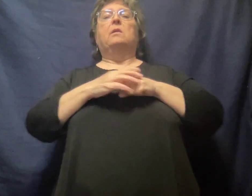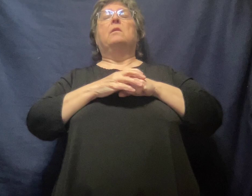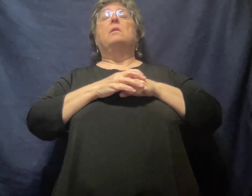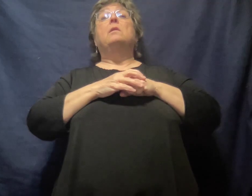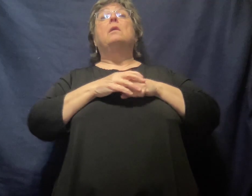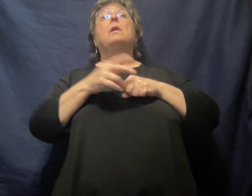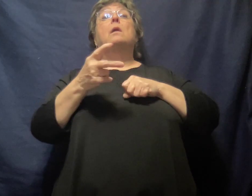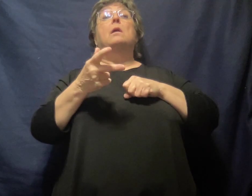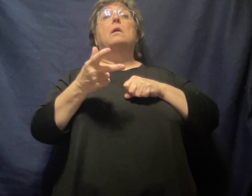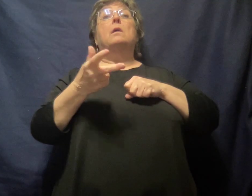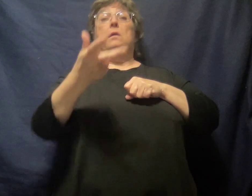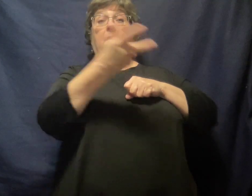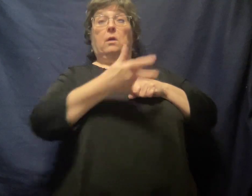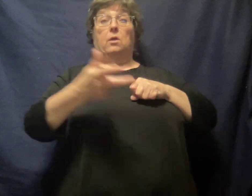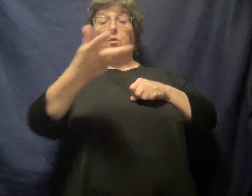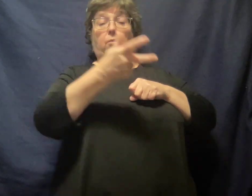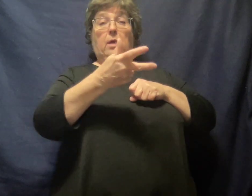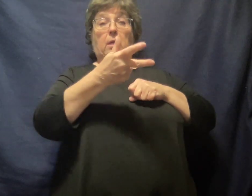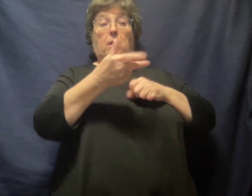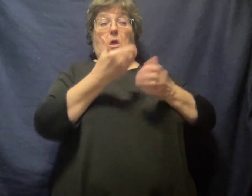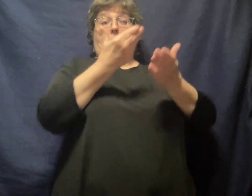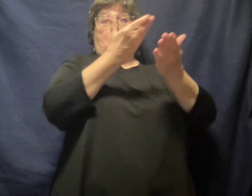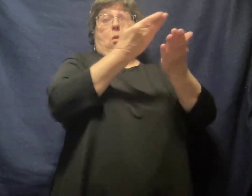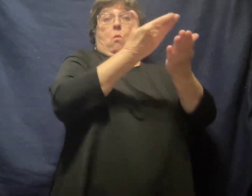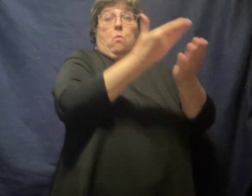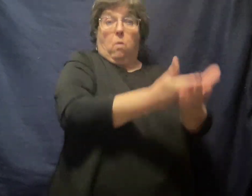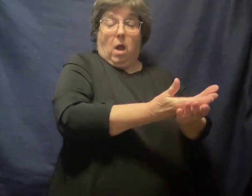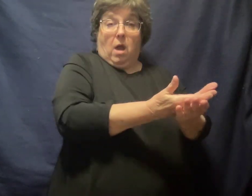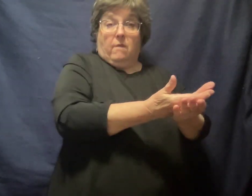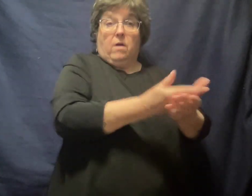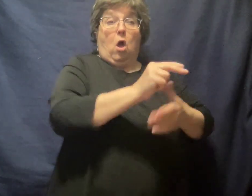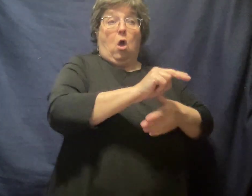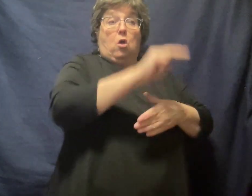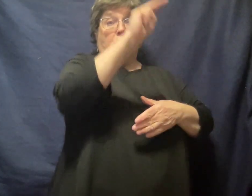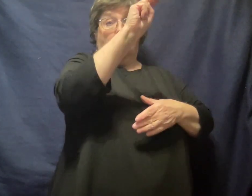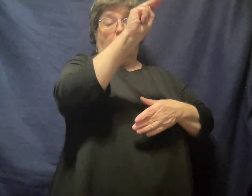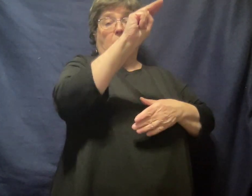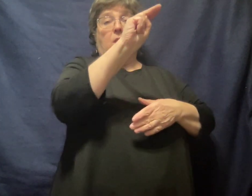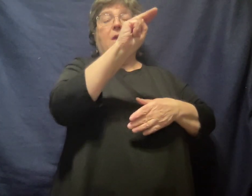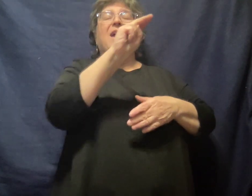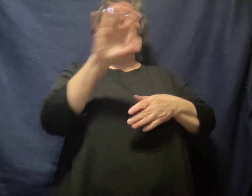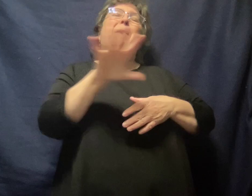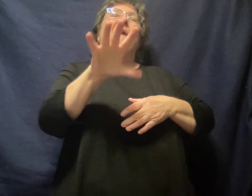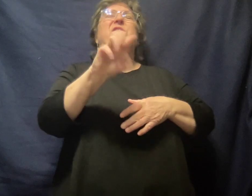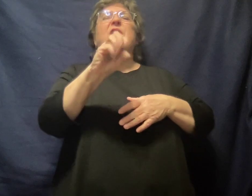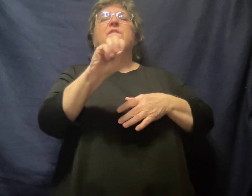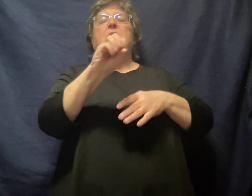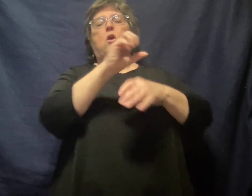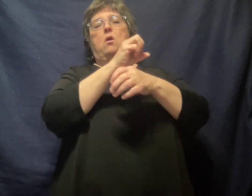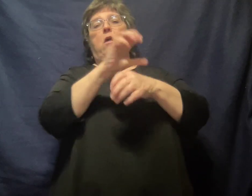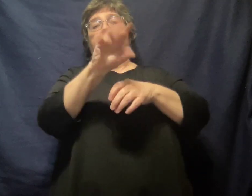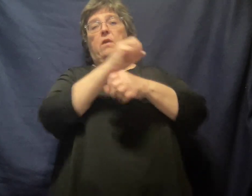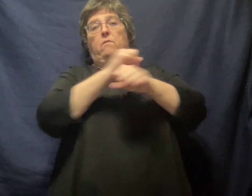they had made to this point north of 50 rescues to this point, one being a small